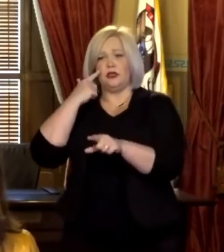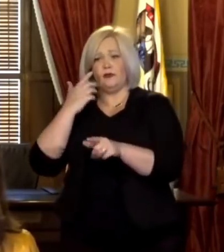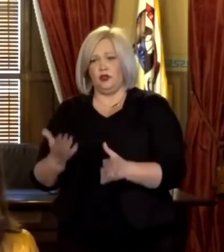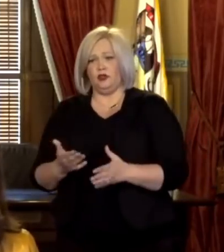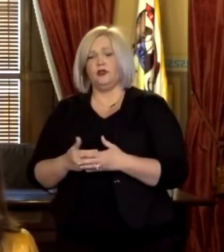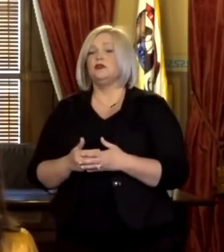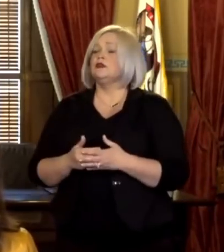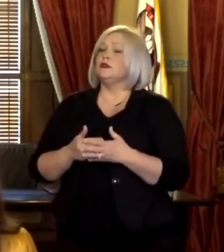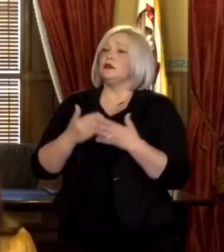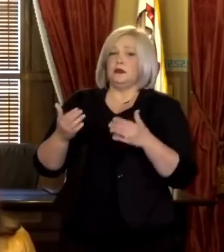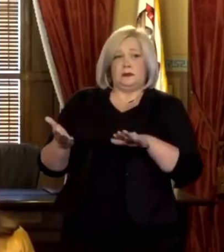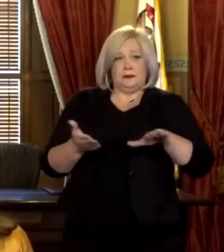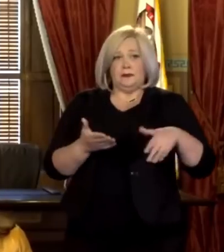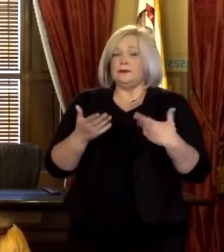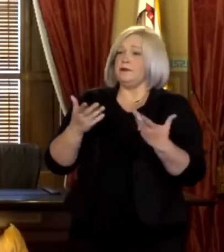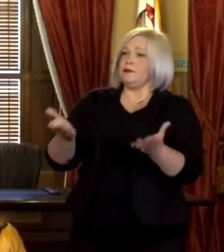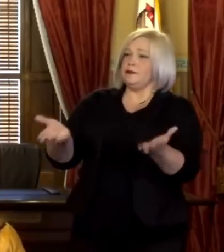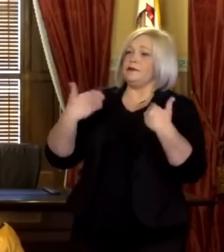to open it up.